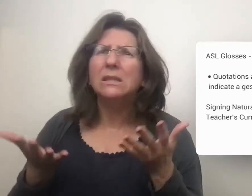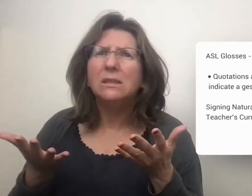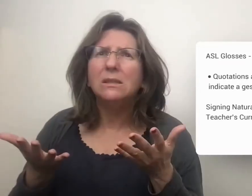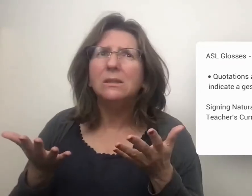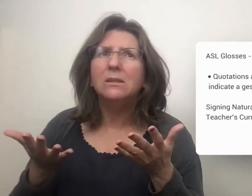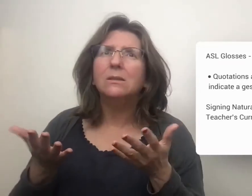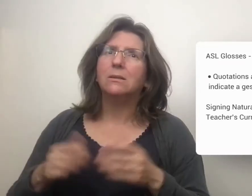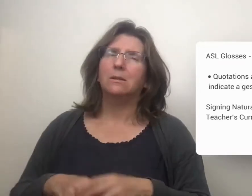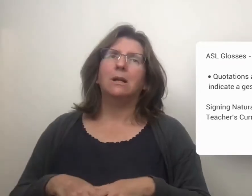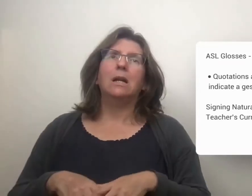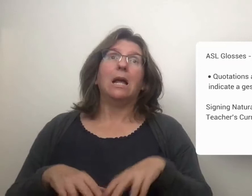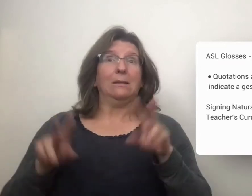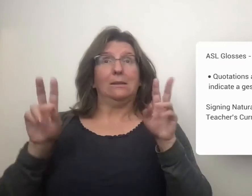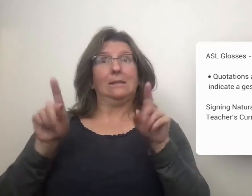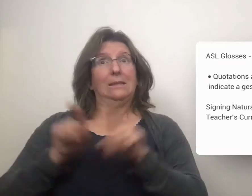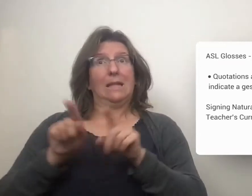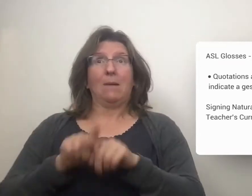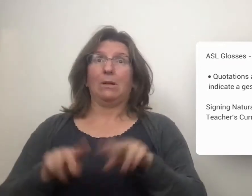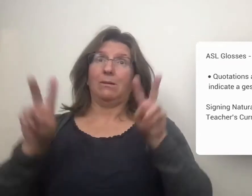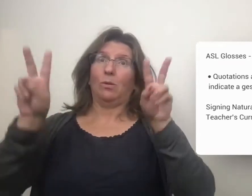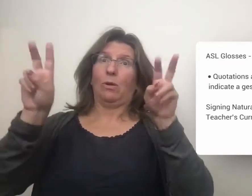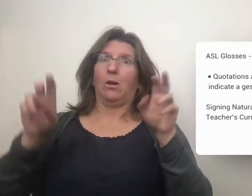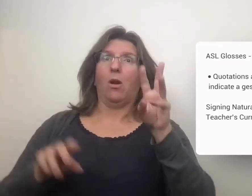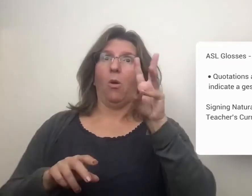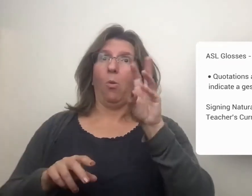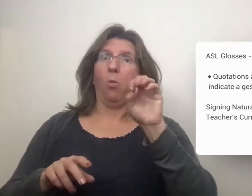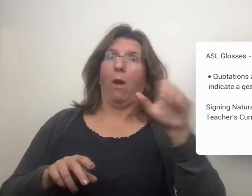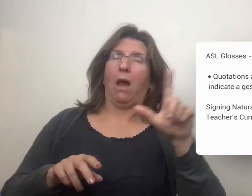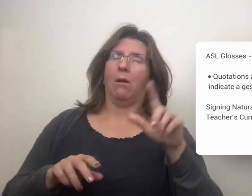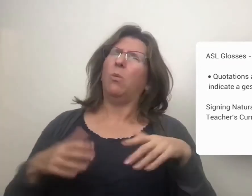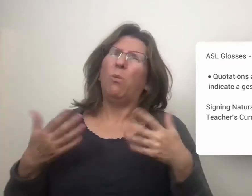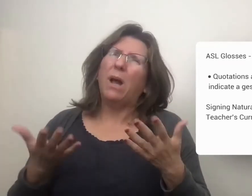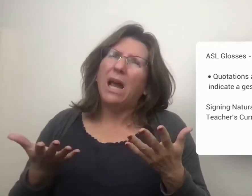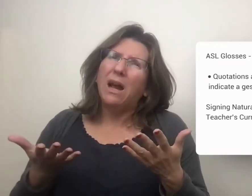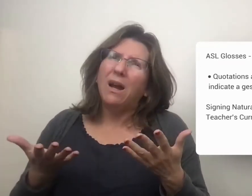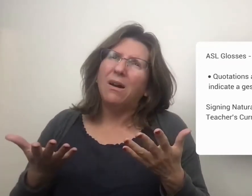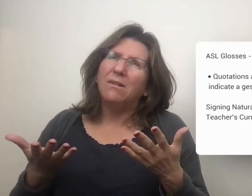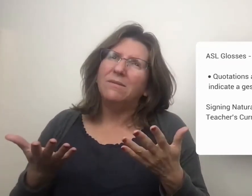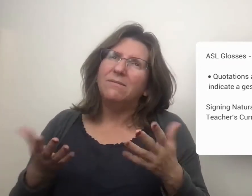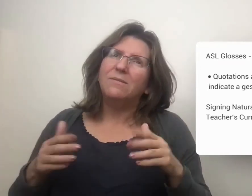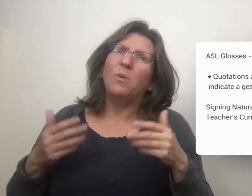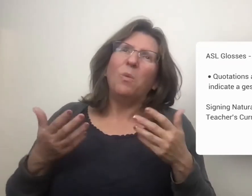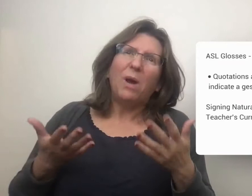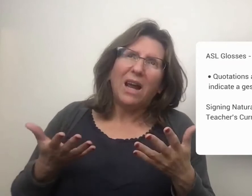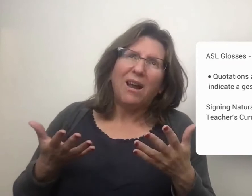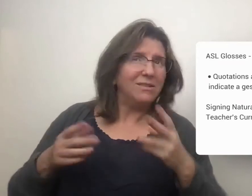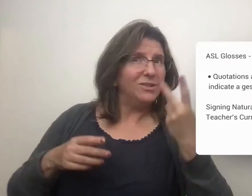to the fact that the sign is more of a gesture, like I am here, what. Same idea for the gesture